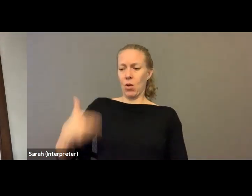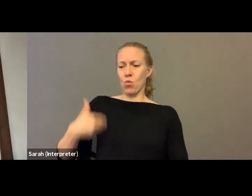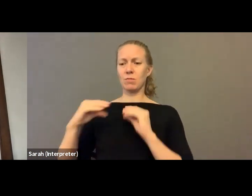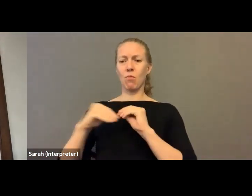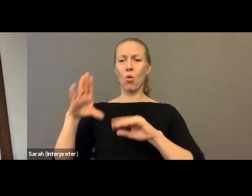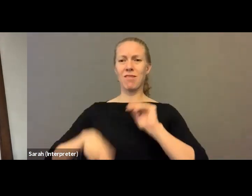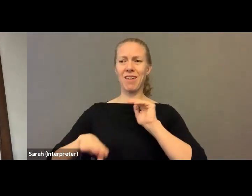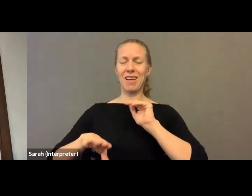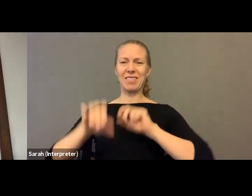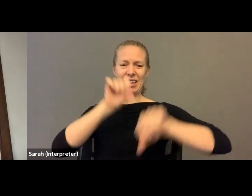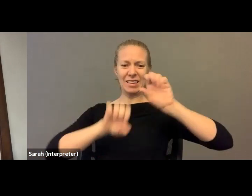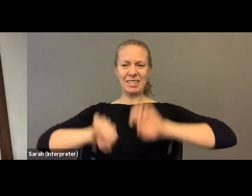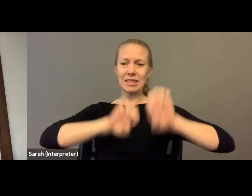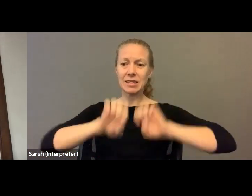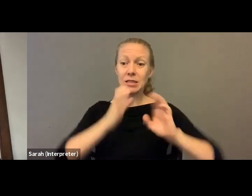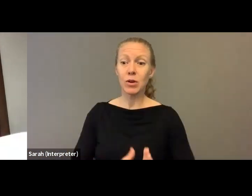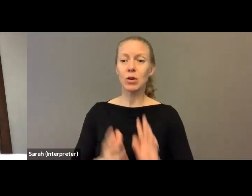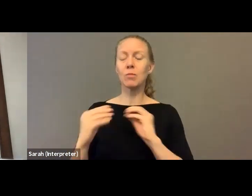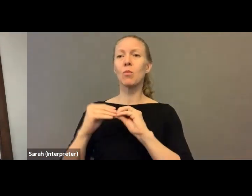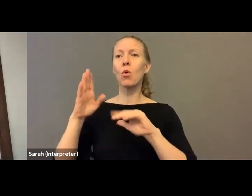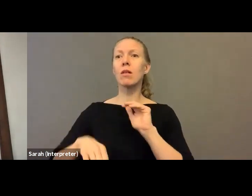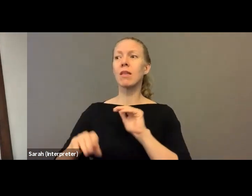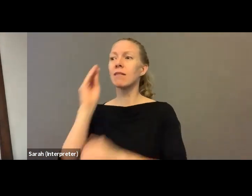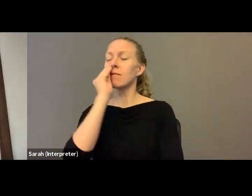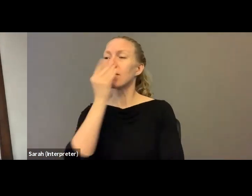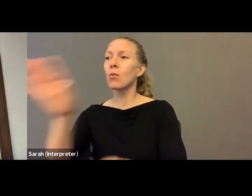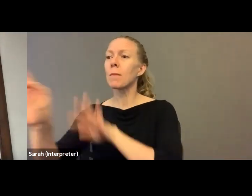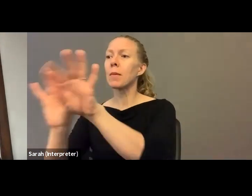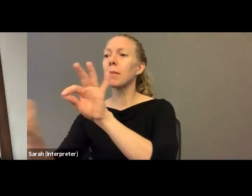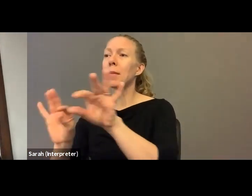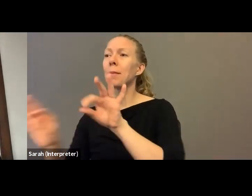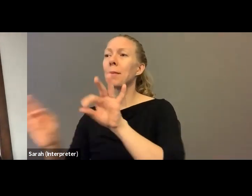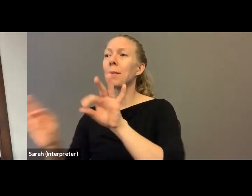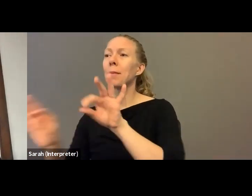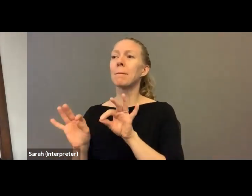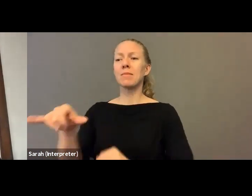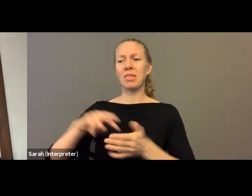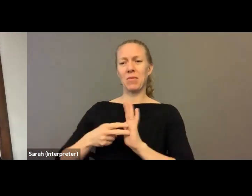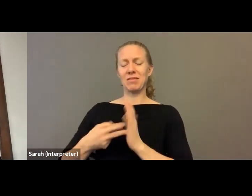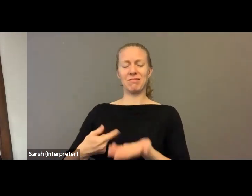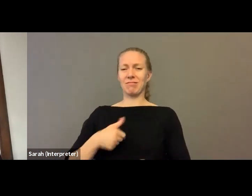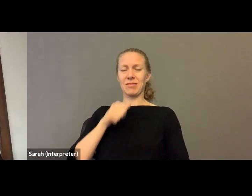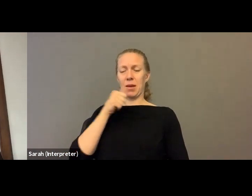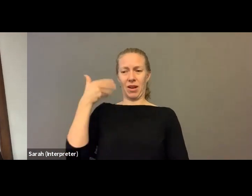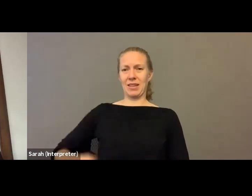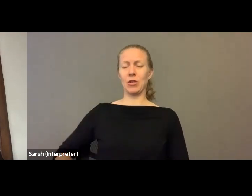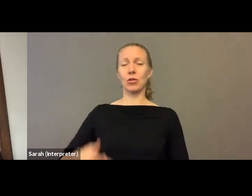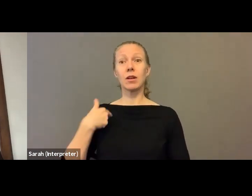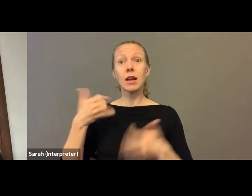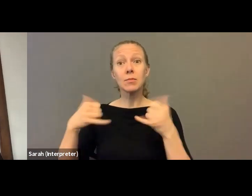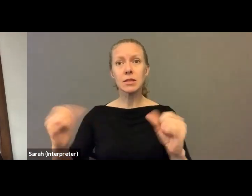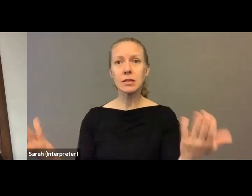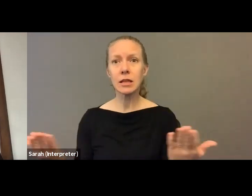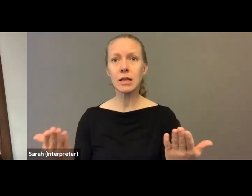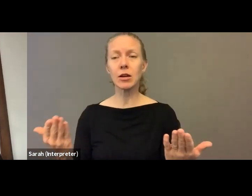of daffodils, flora would mean I was not here. Don't you see? I am still here on all